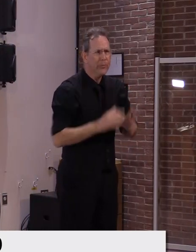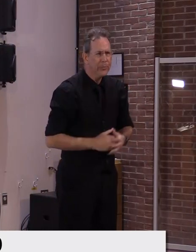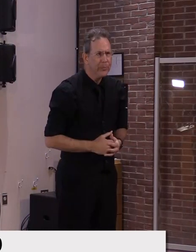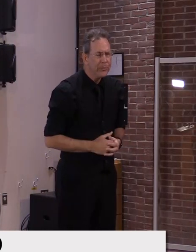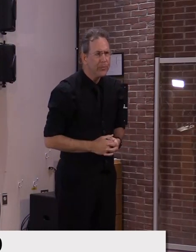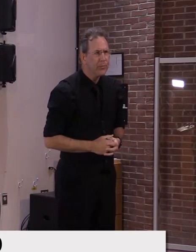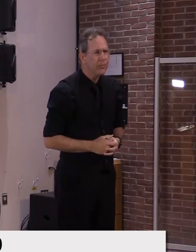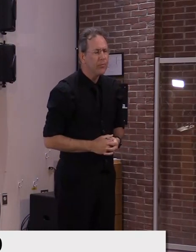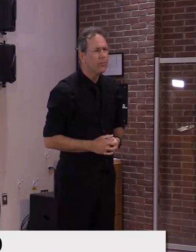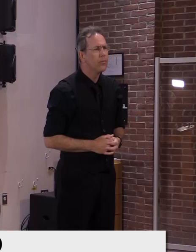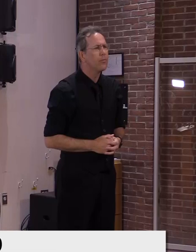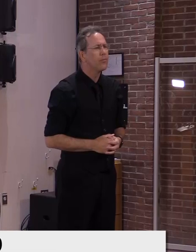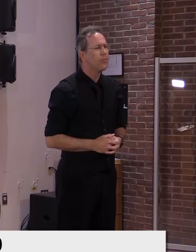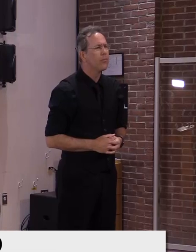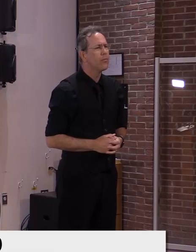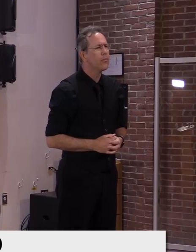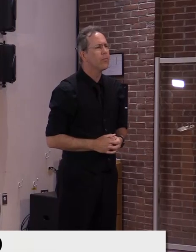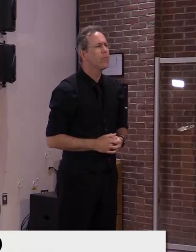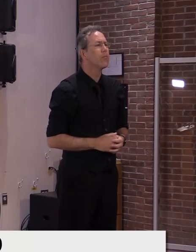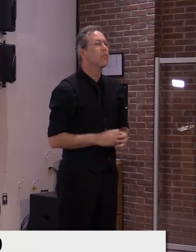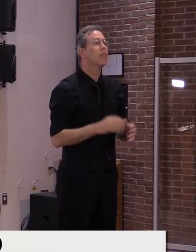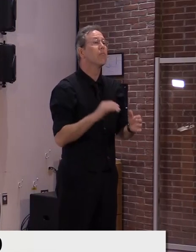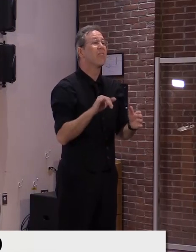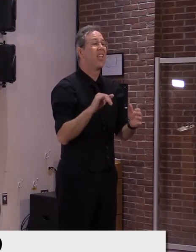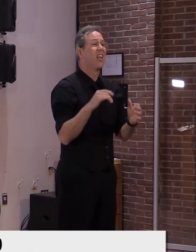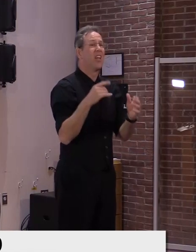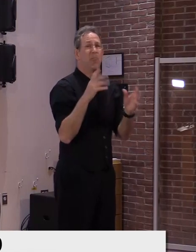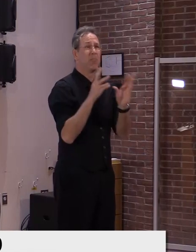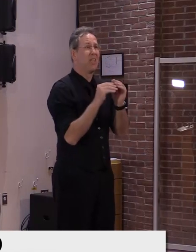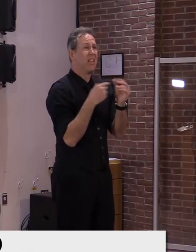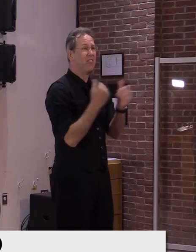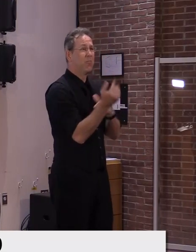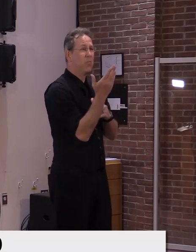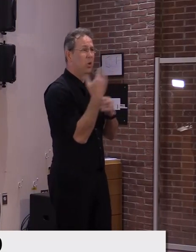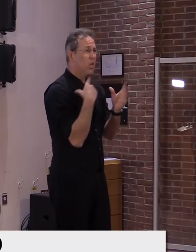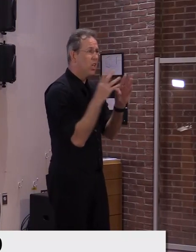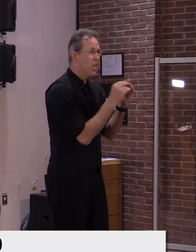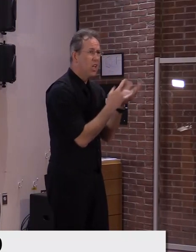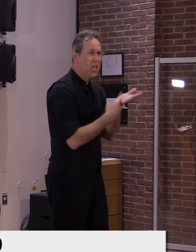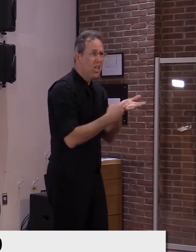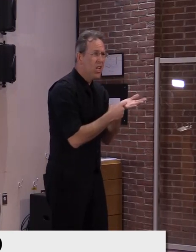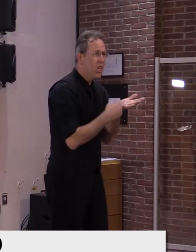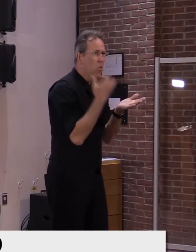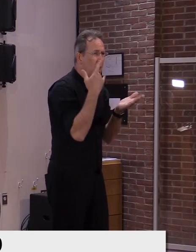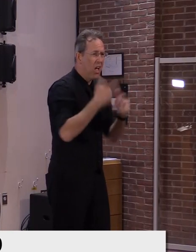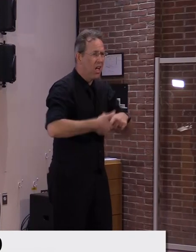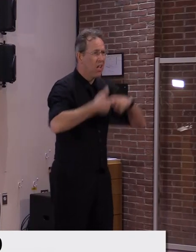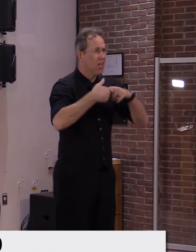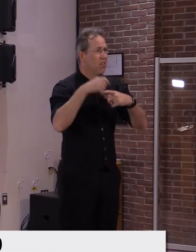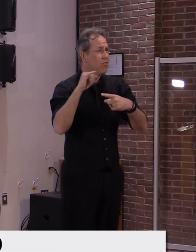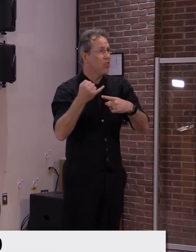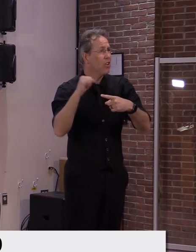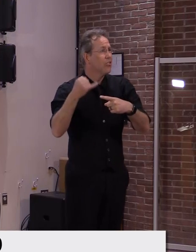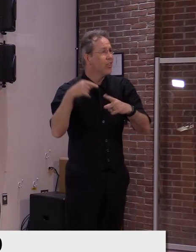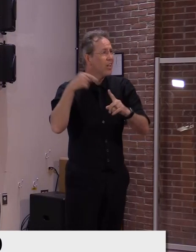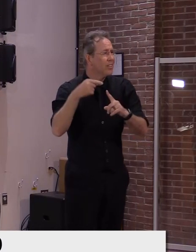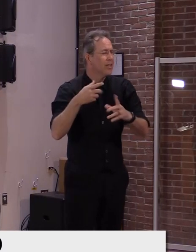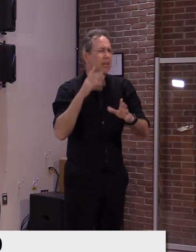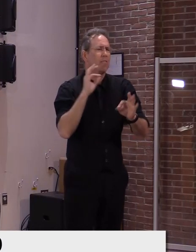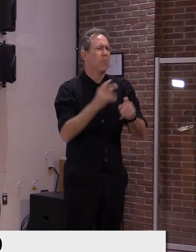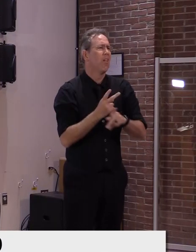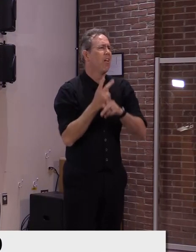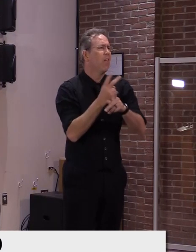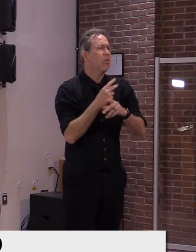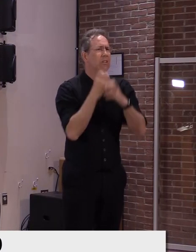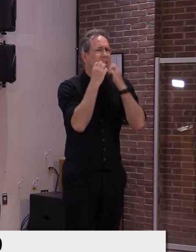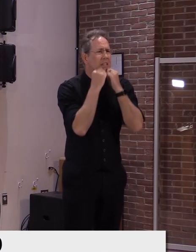times on the calls this morning, this is out of an abundance of caution. To support this effort and provide the federal government time to conduct